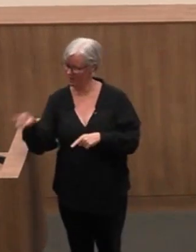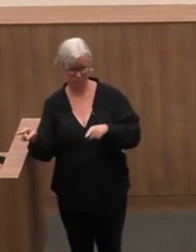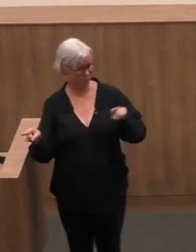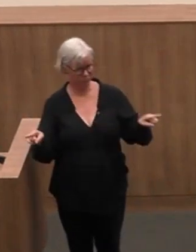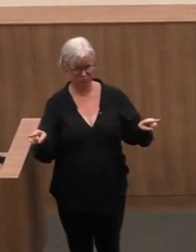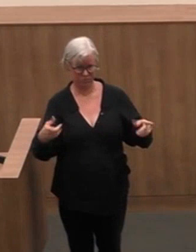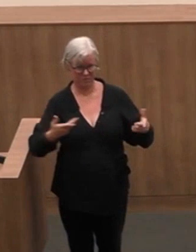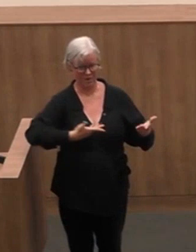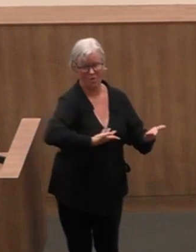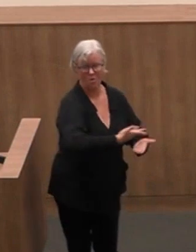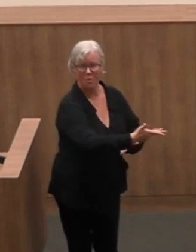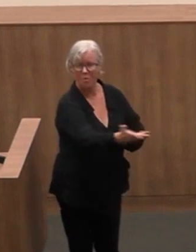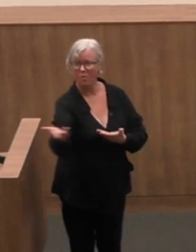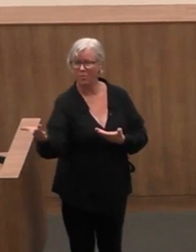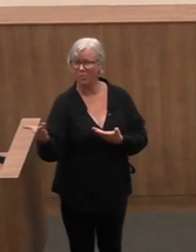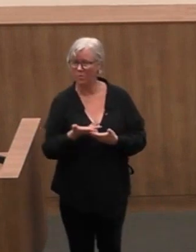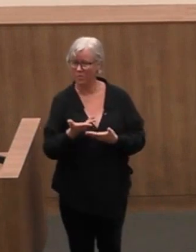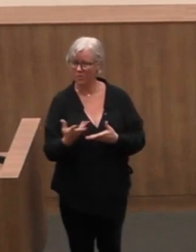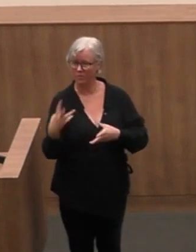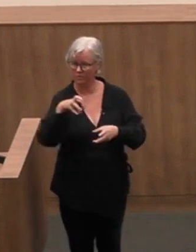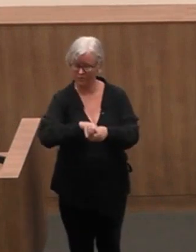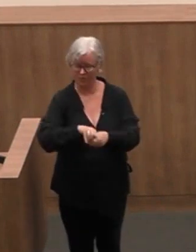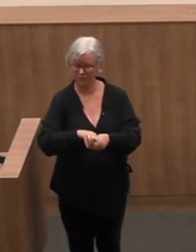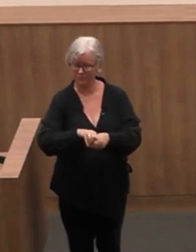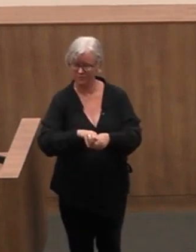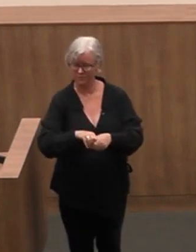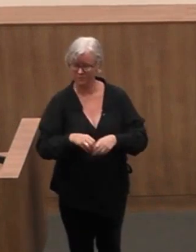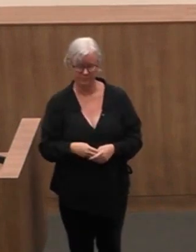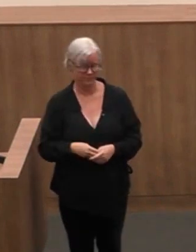across the decision-maker and their supporters.